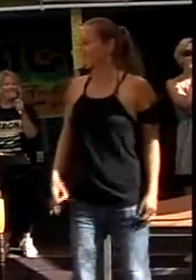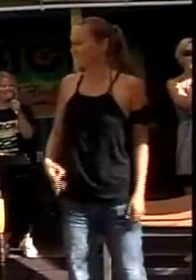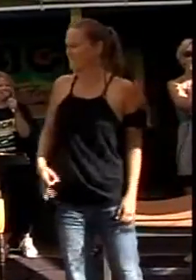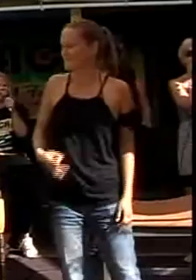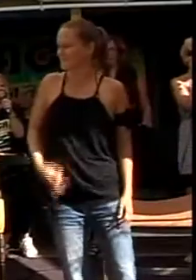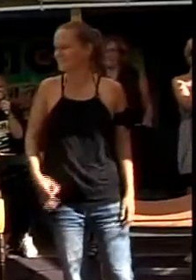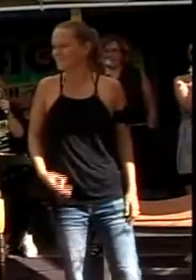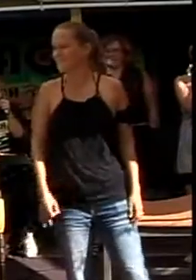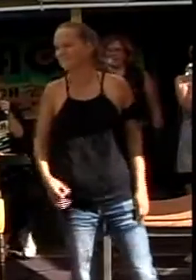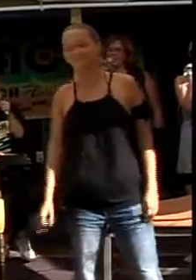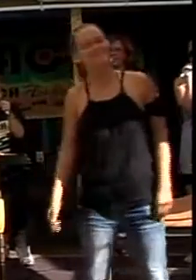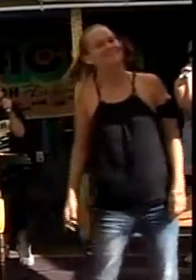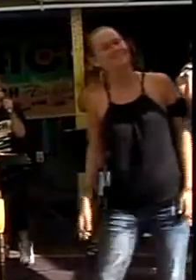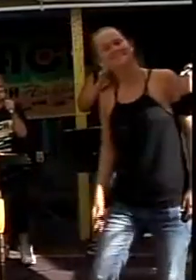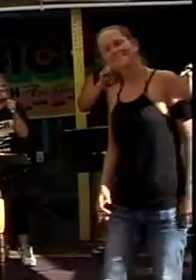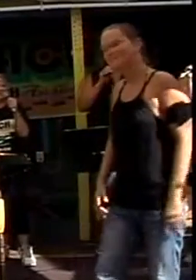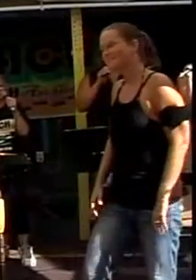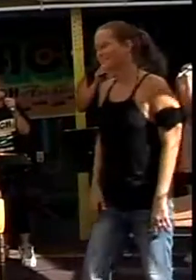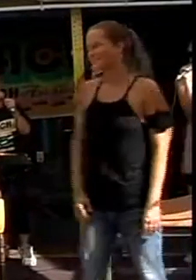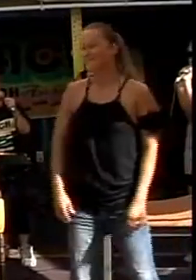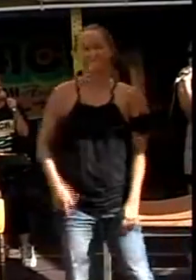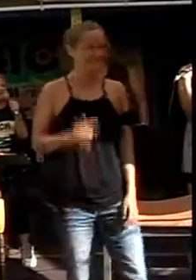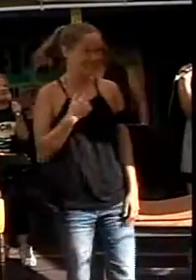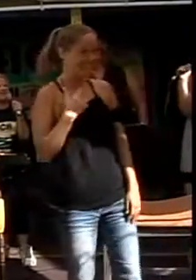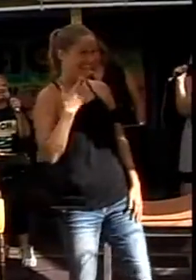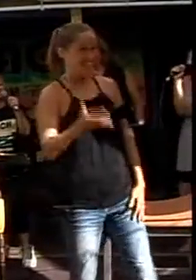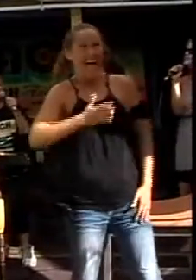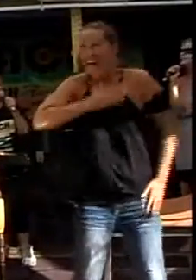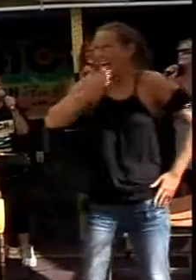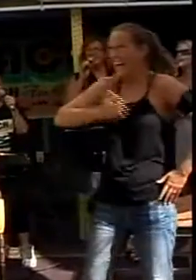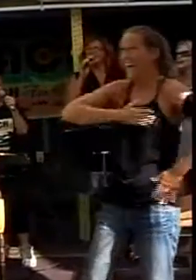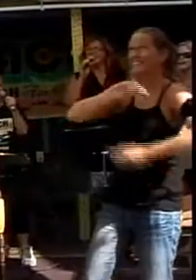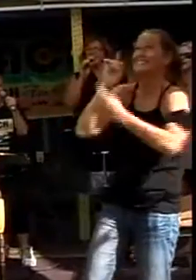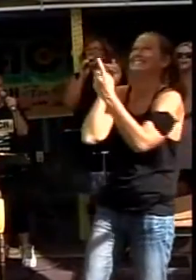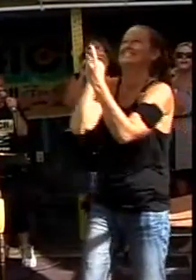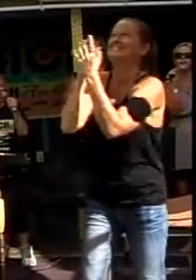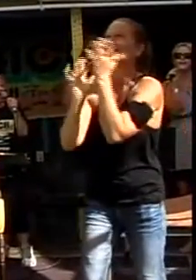Oh, how glad and happy when we meet.